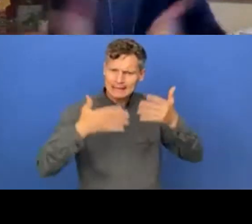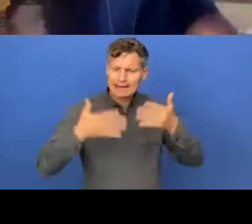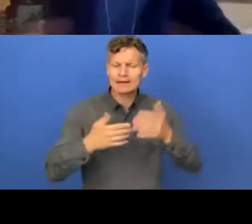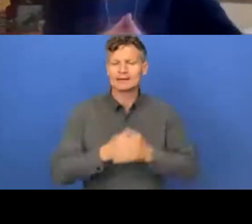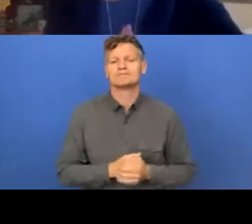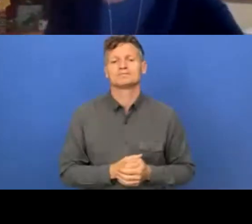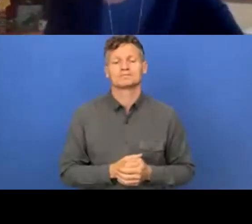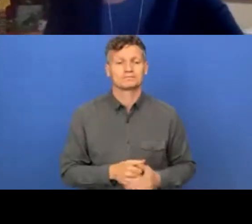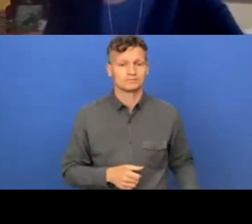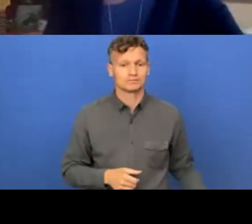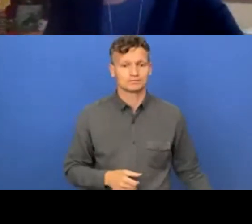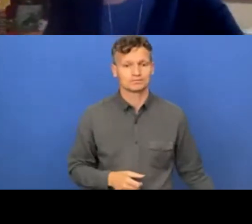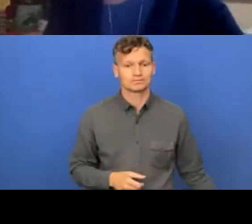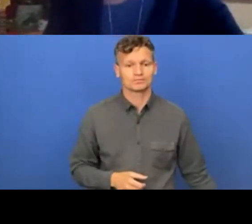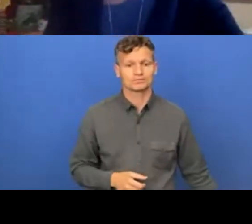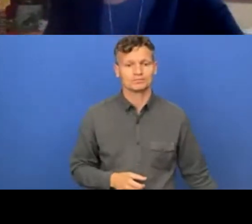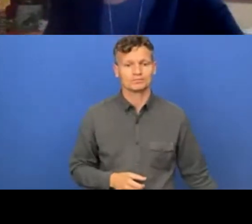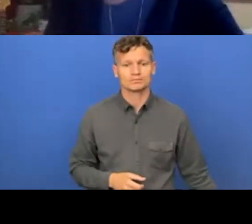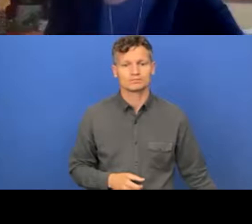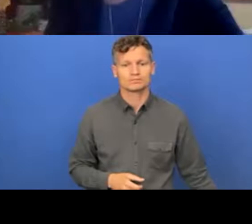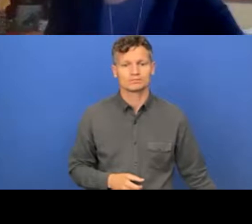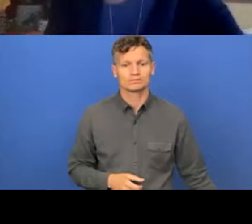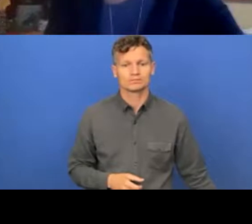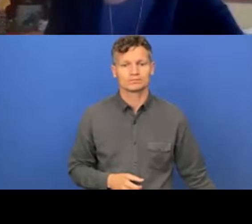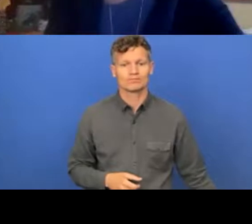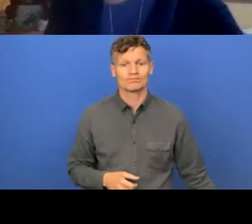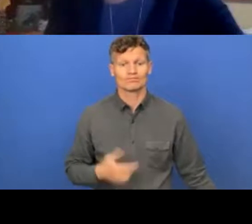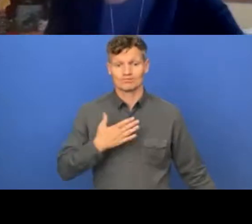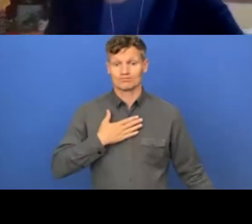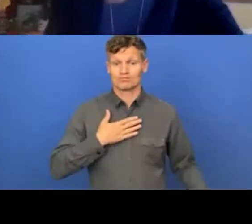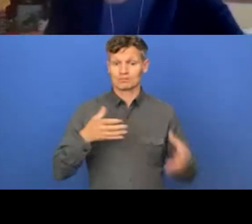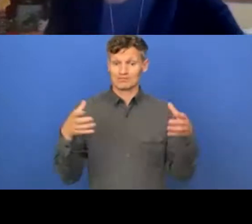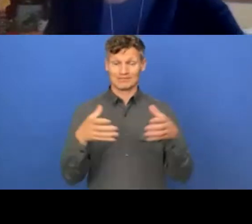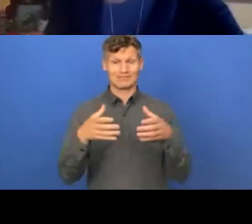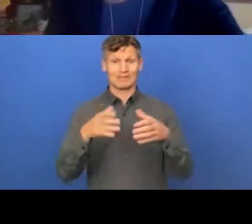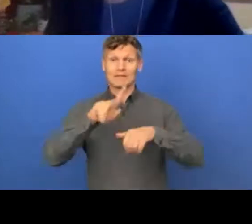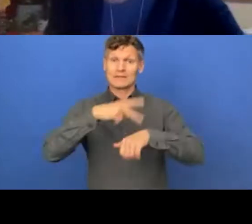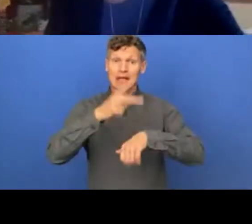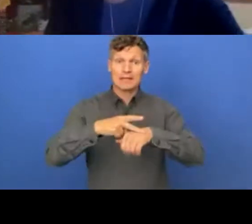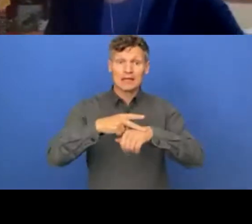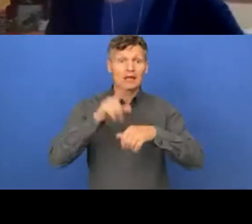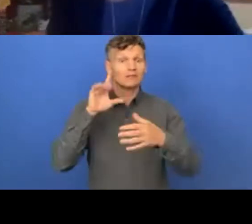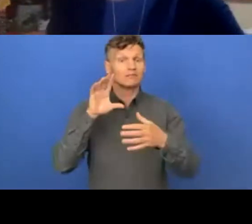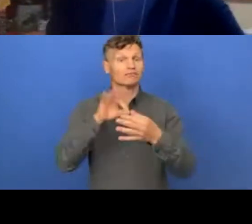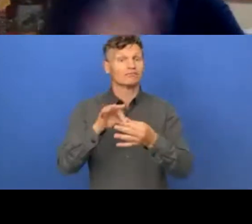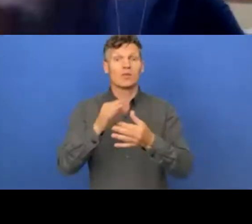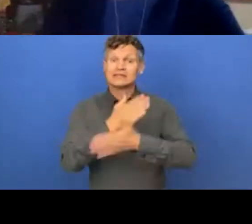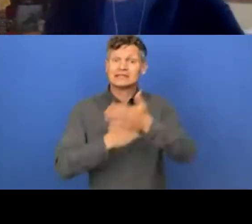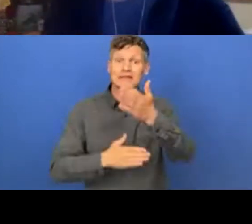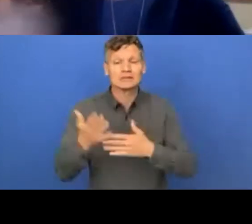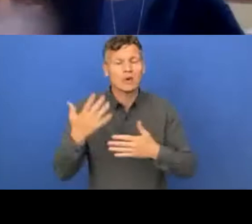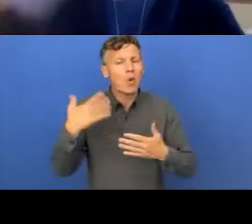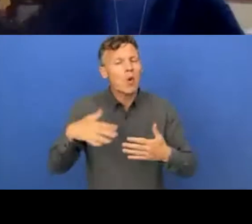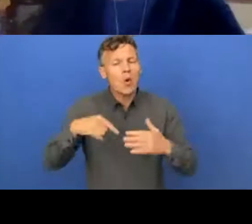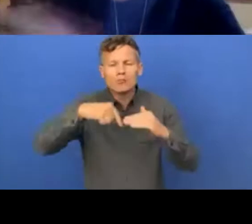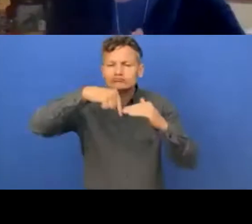got from the team in the Philippines with disability was so much richer than it would have been if it had been just taken